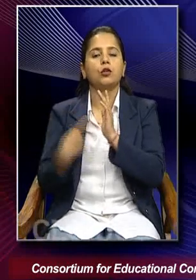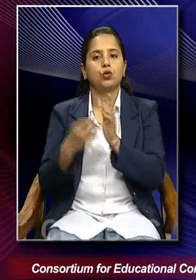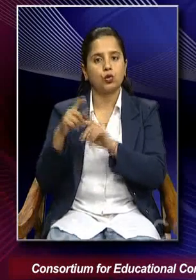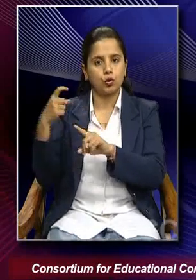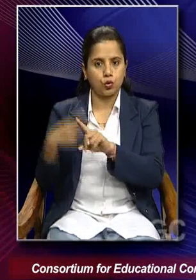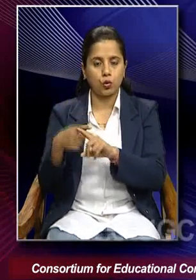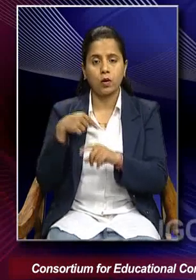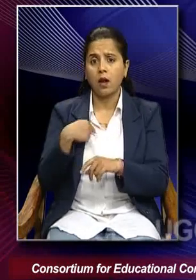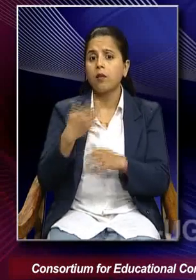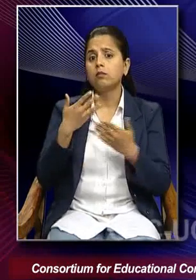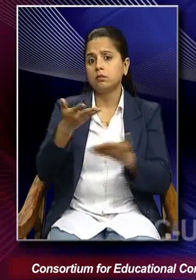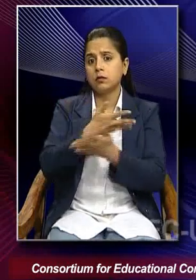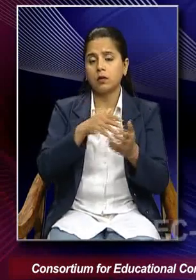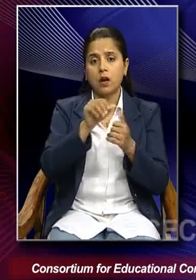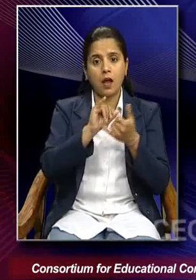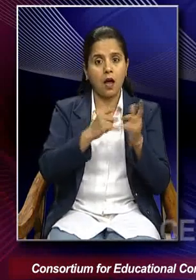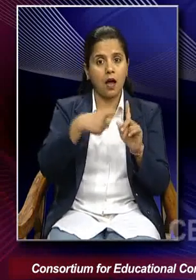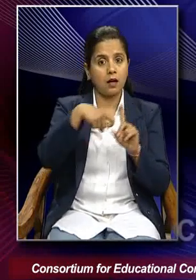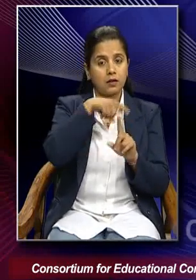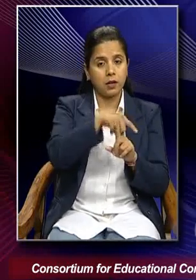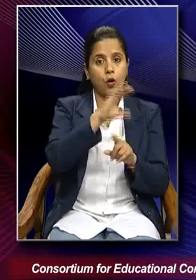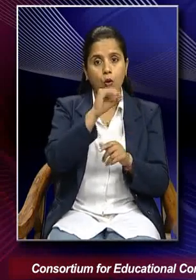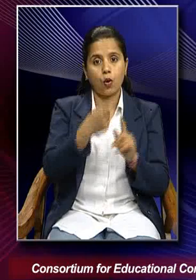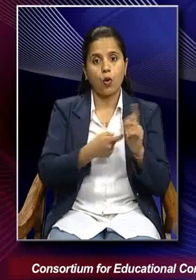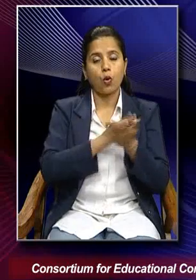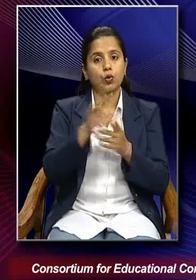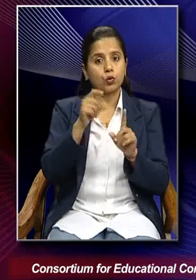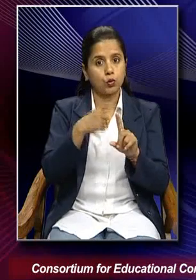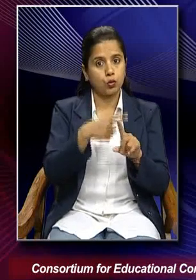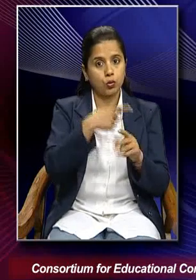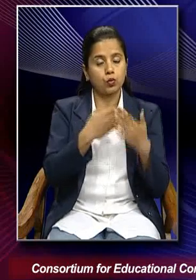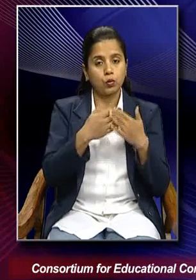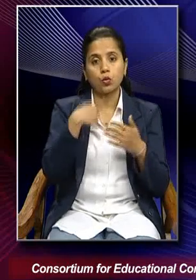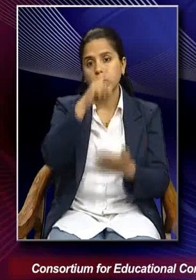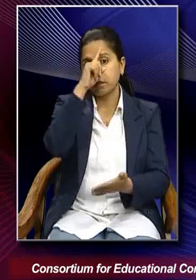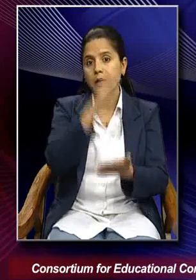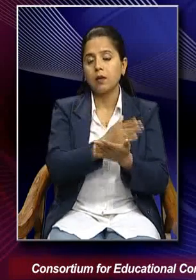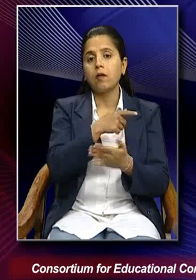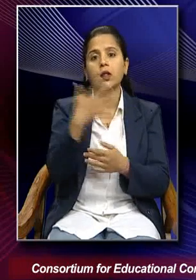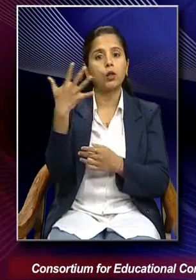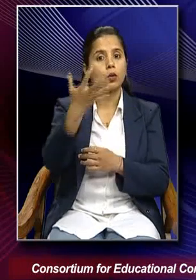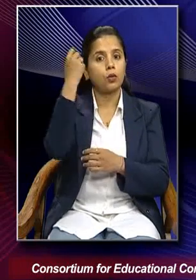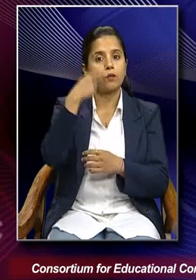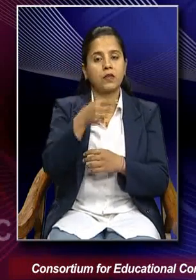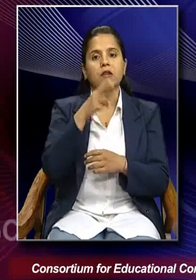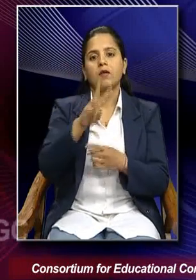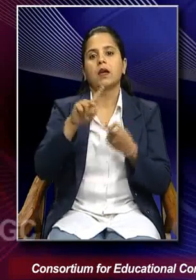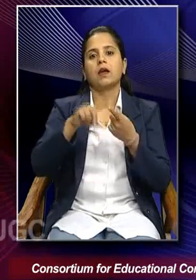that Astic, which is the orthodox school, are those which believe in the authority of